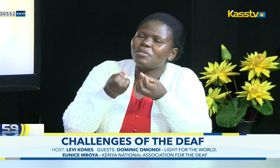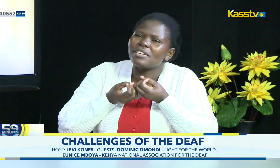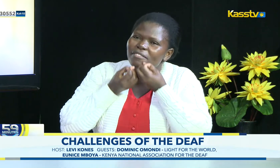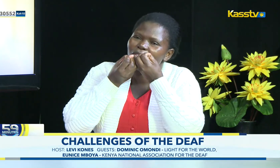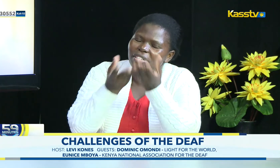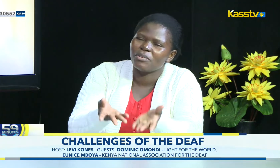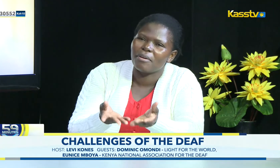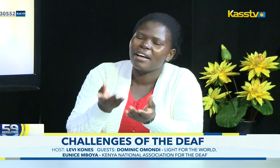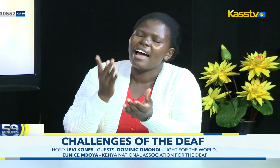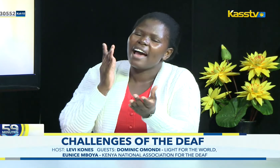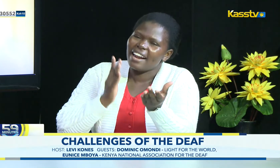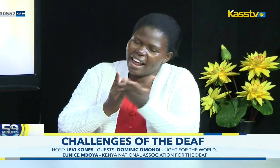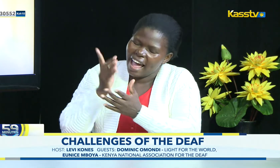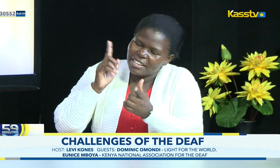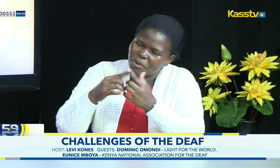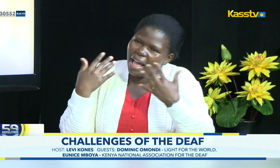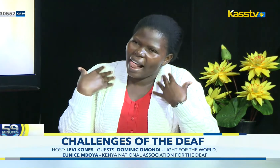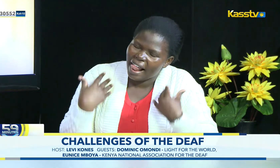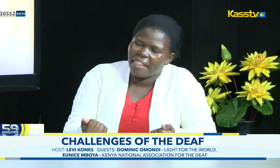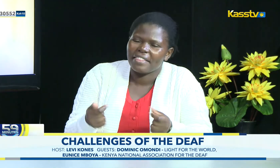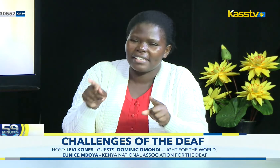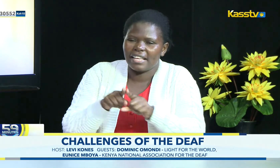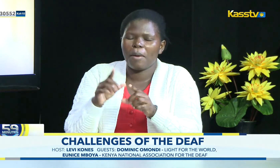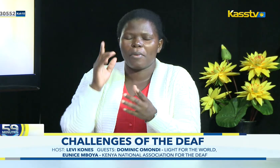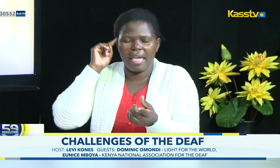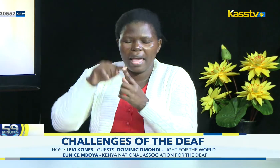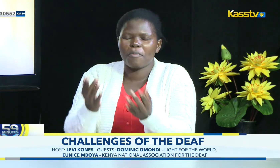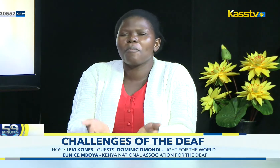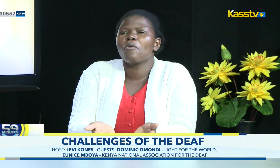education, right to access to information, right to health,